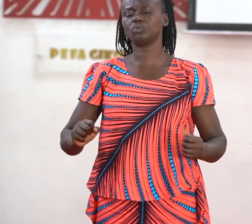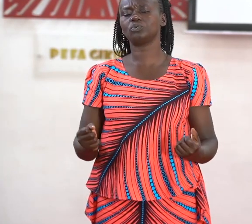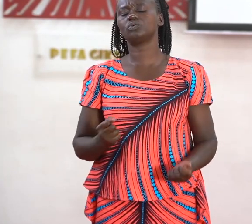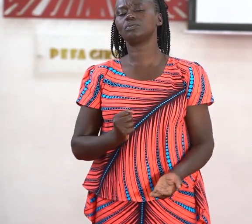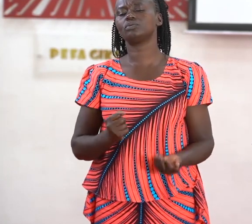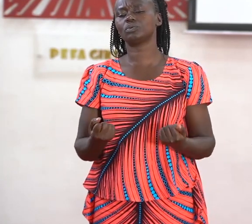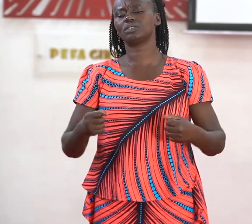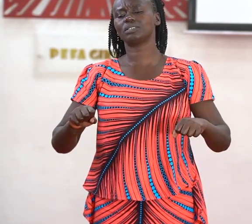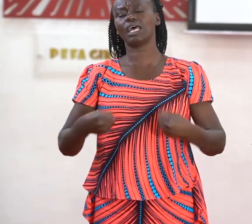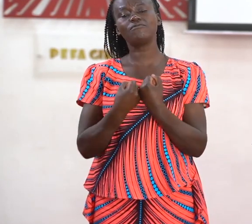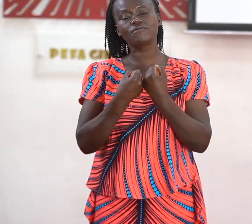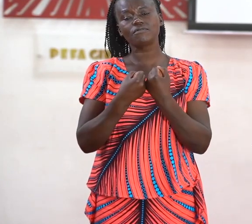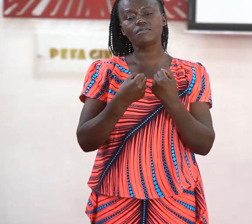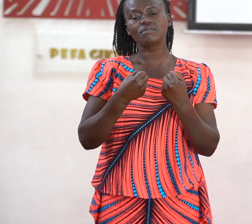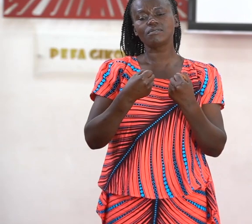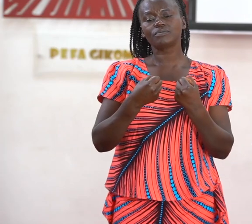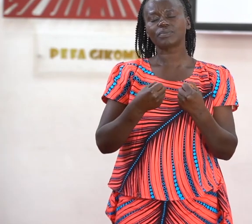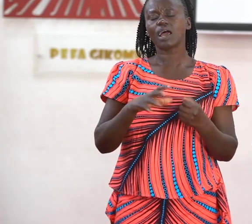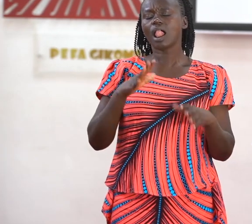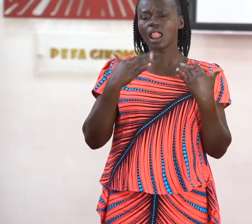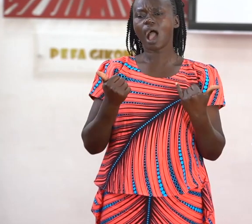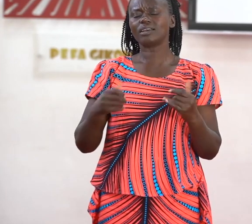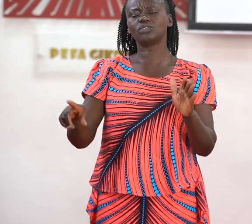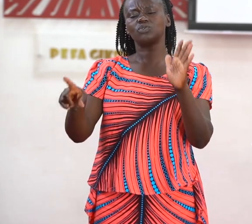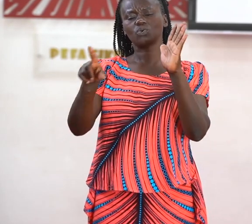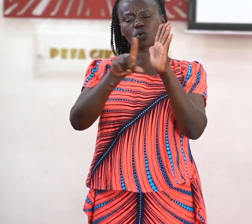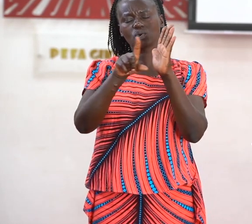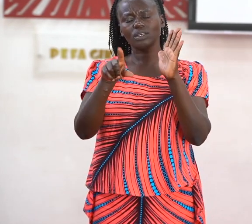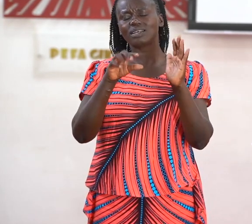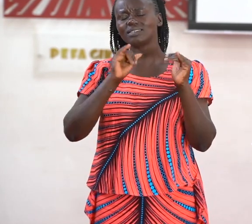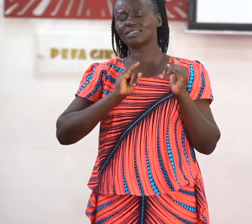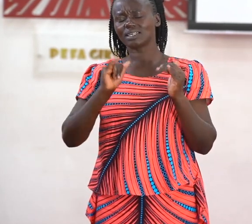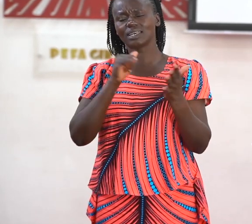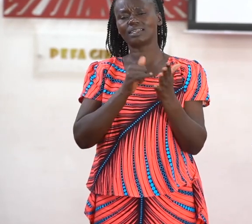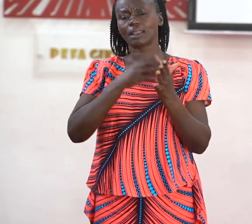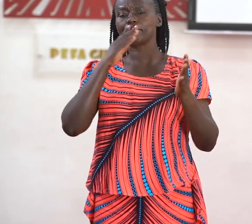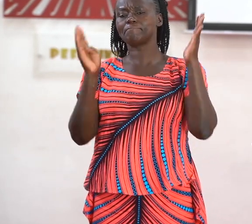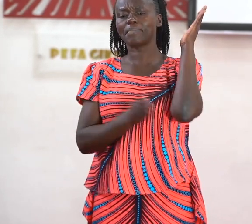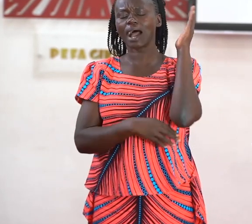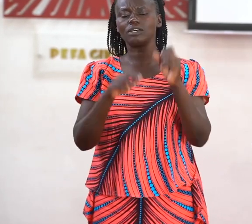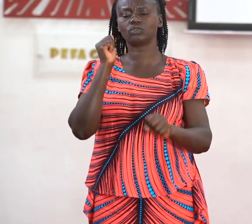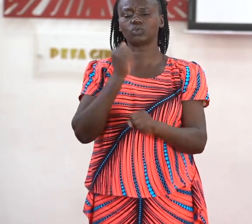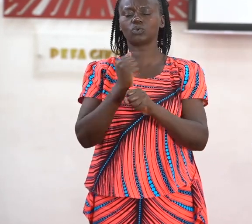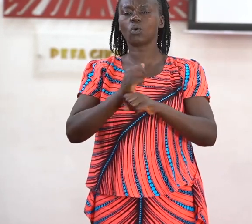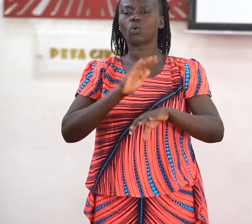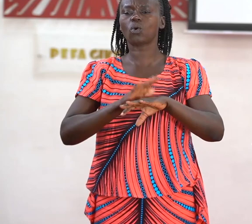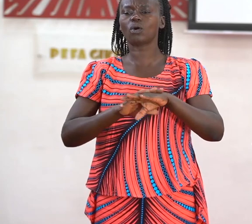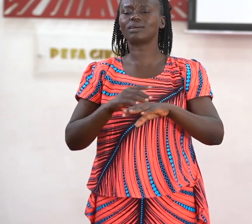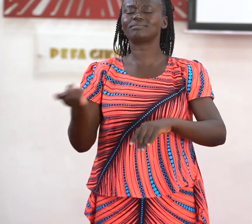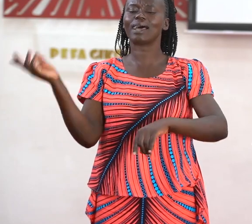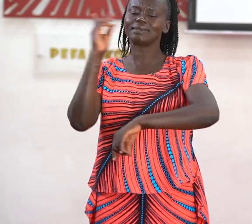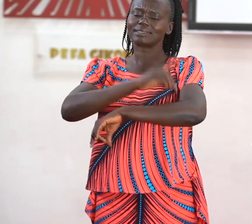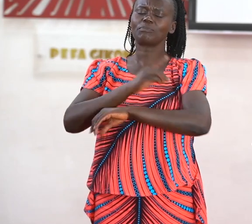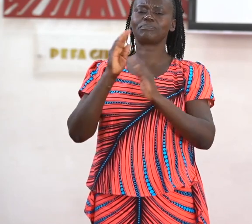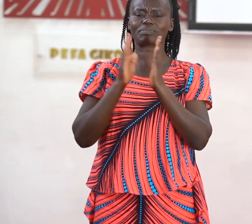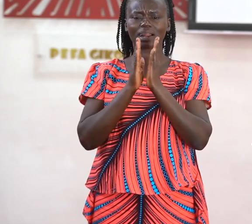a sheep? Therefore, it is lawful to do good on the Sabbath. Then he said to the man, stretch out your hand. So